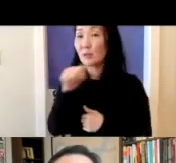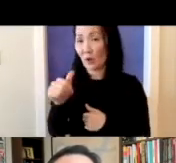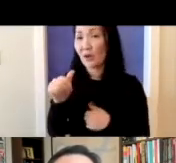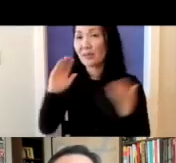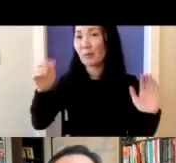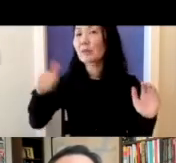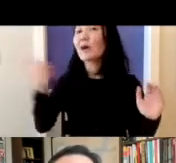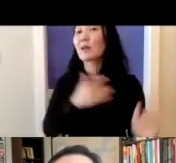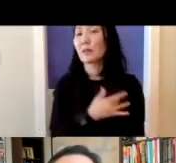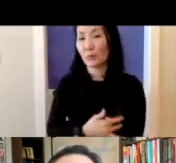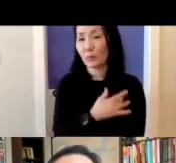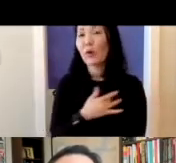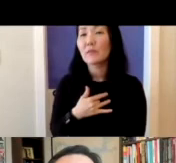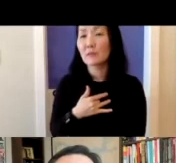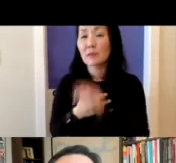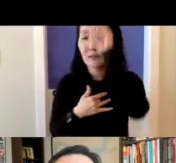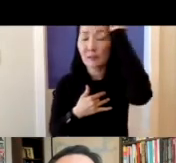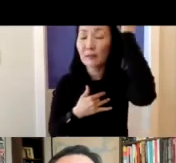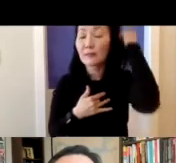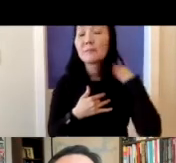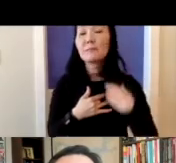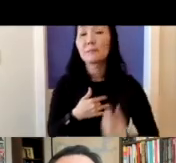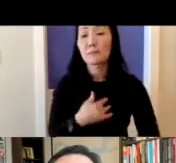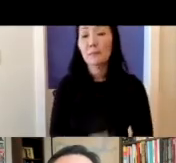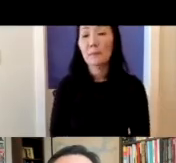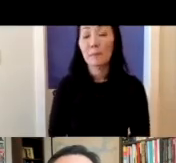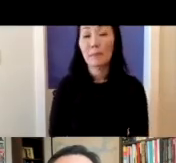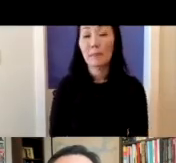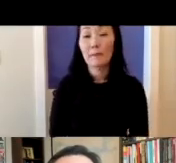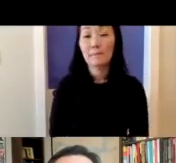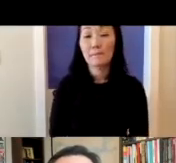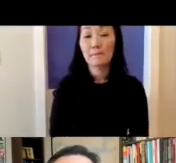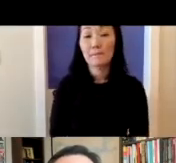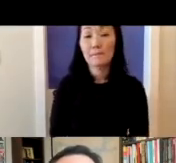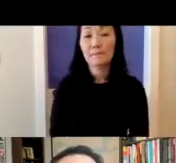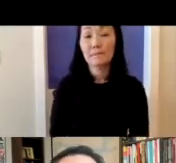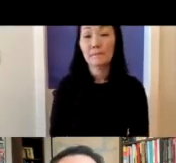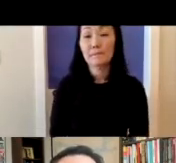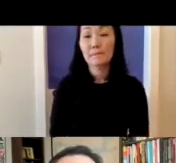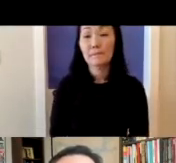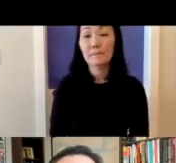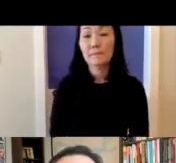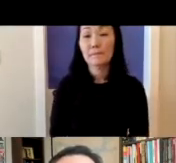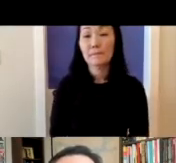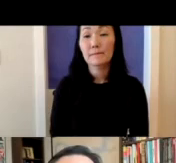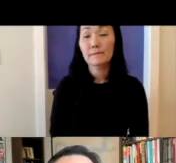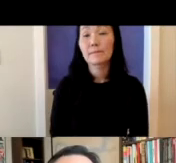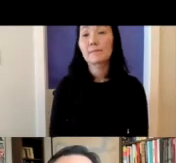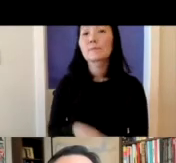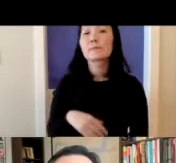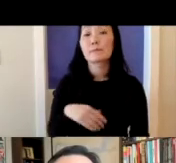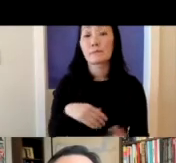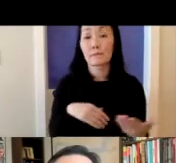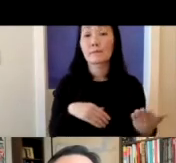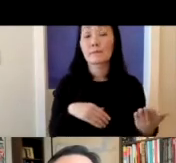incomes in the overall view of the city, of the country's economy. And I think that some of these consequences, I think, can be seen